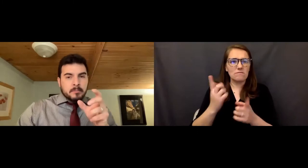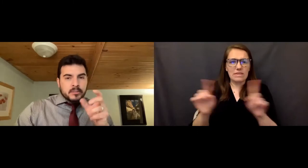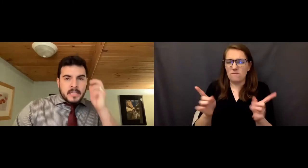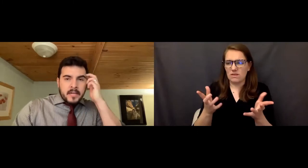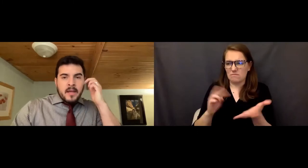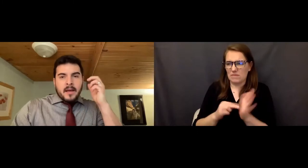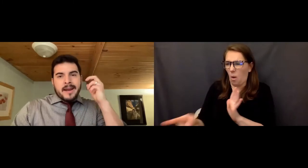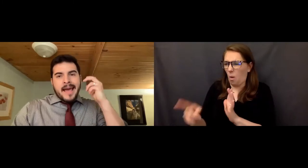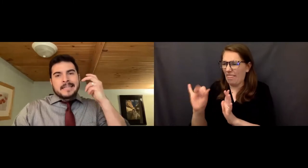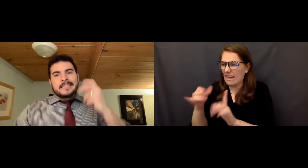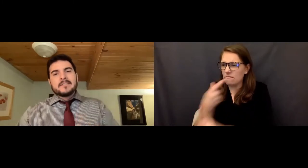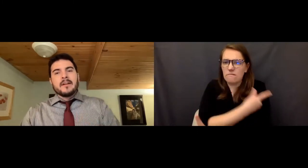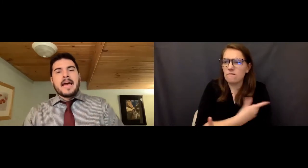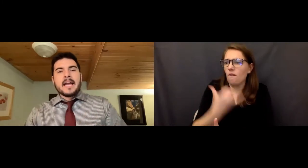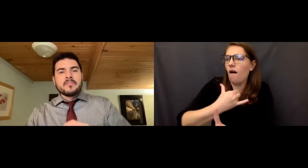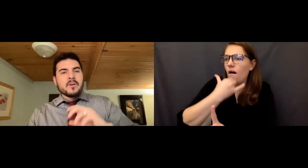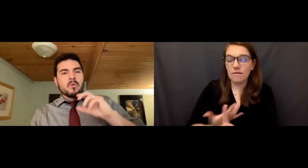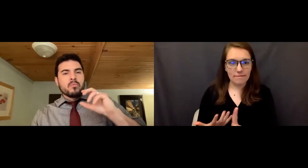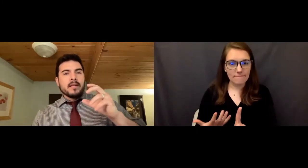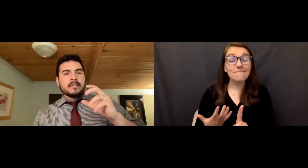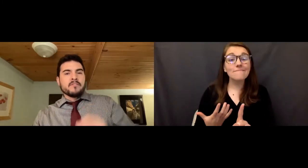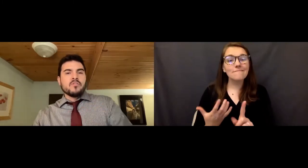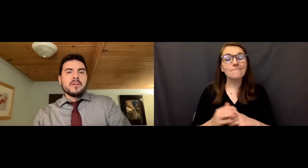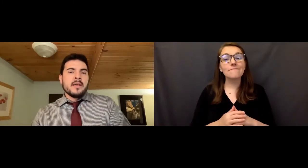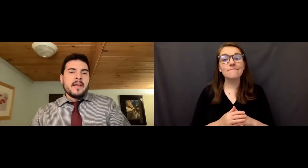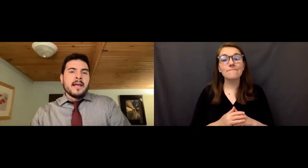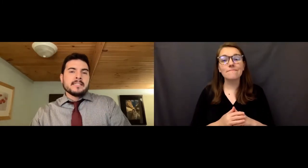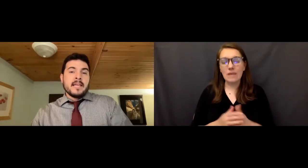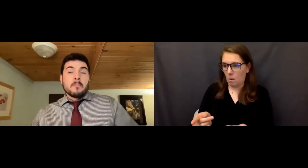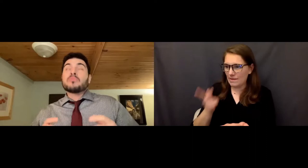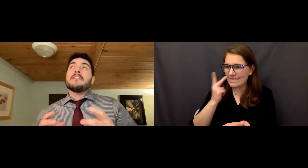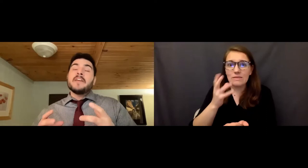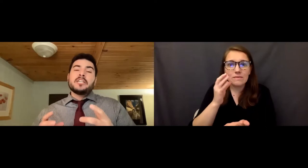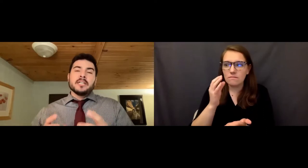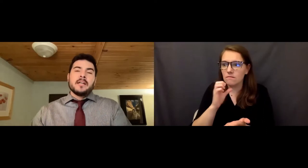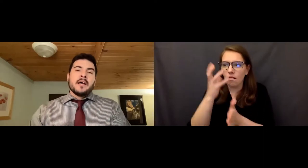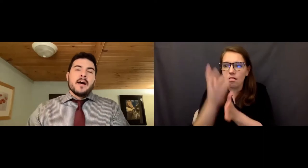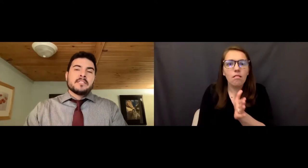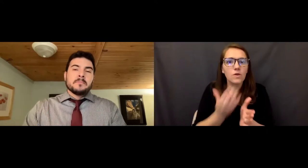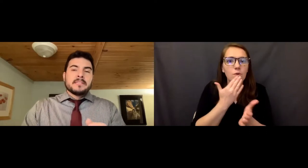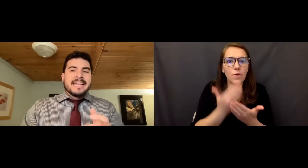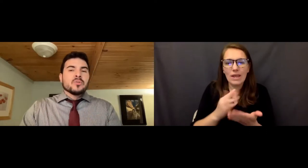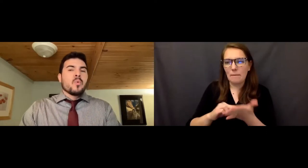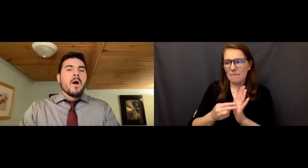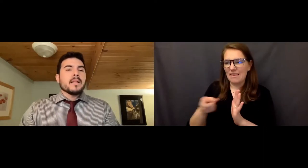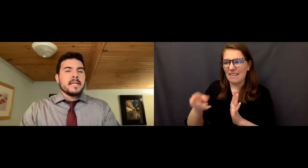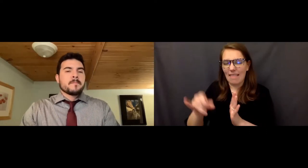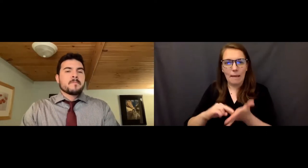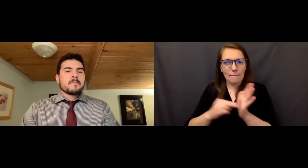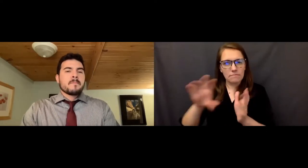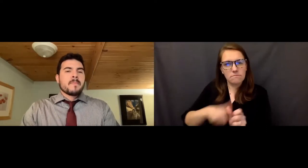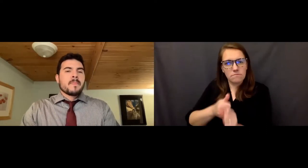to misperceive an accidental lack of some relative good as the privation of a substantial